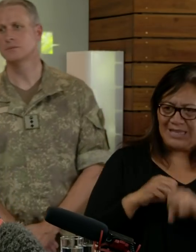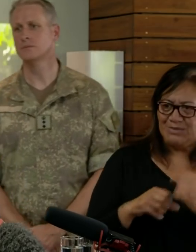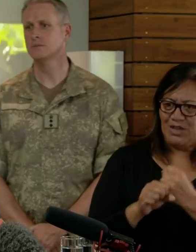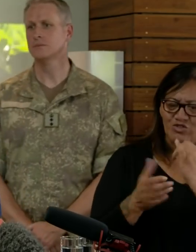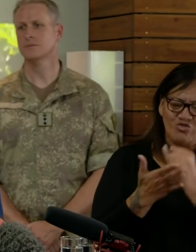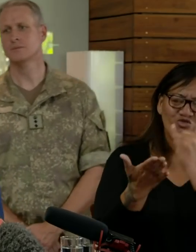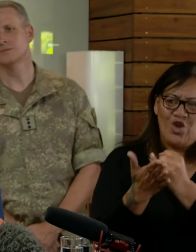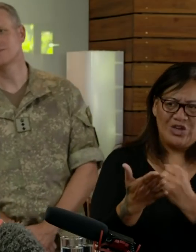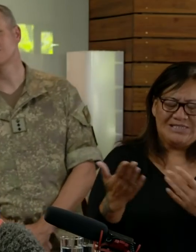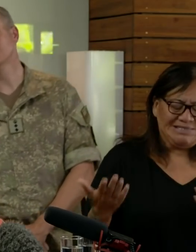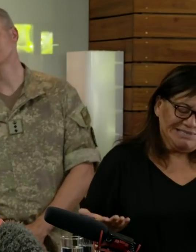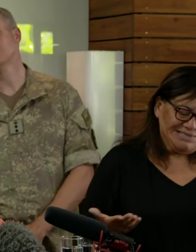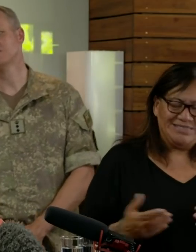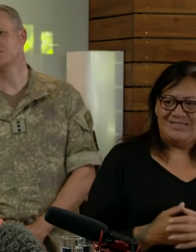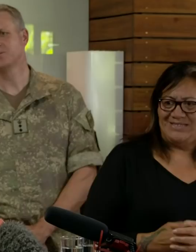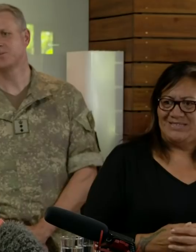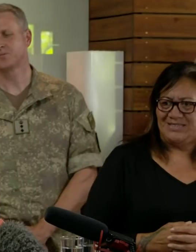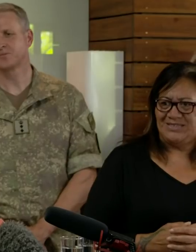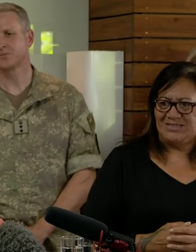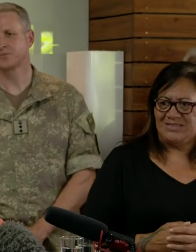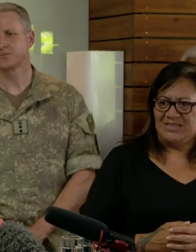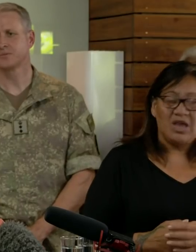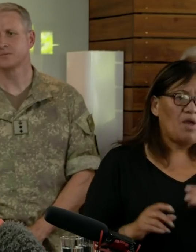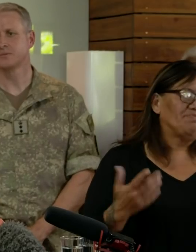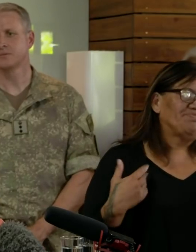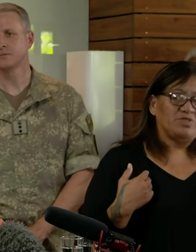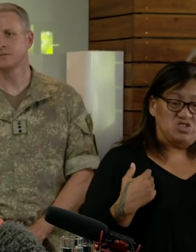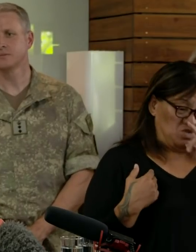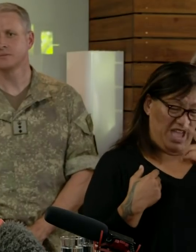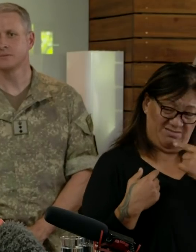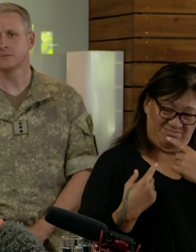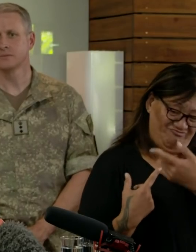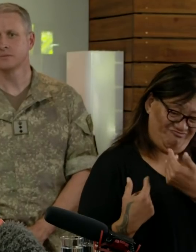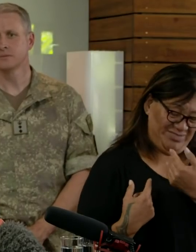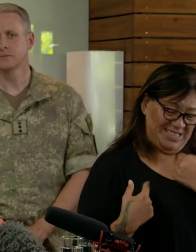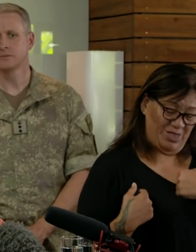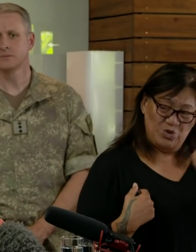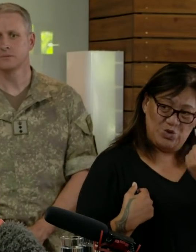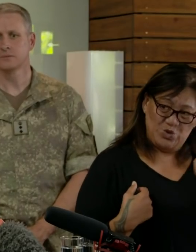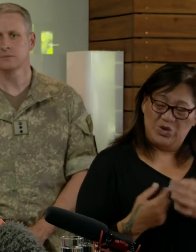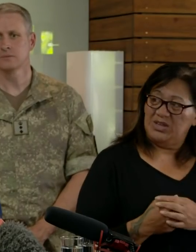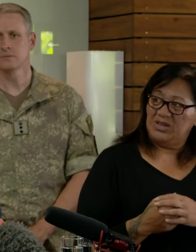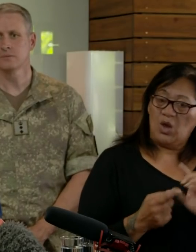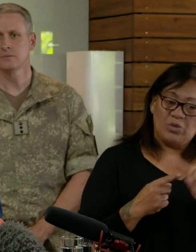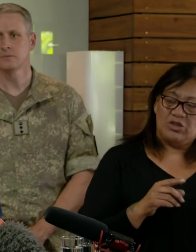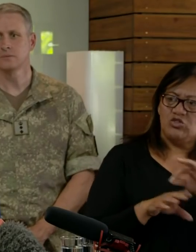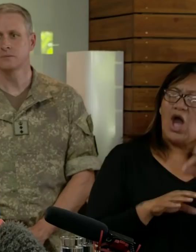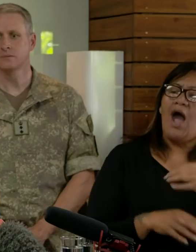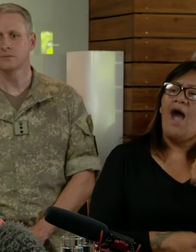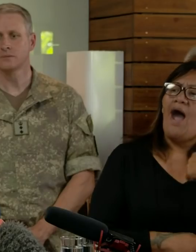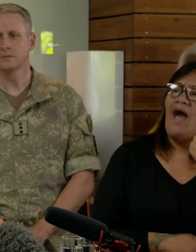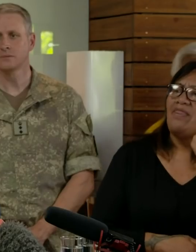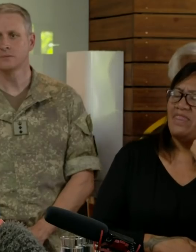need my number? No. You can't sort of even give us a rough ballpark who that might have been? I think it